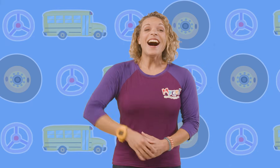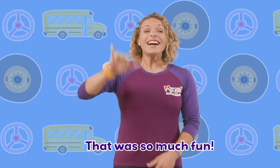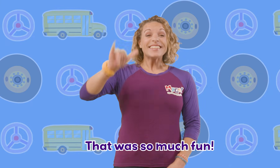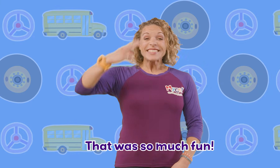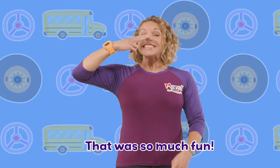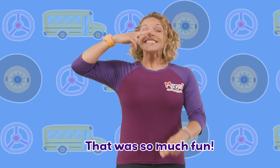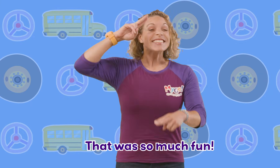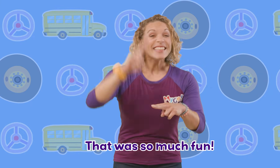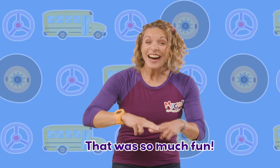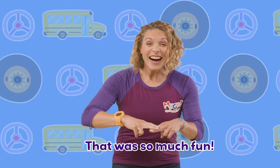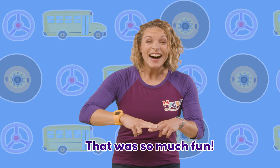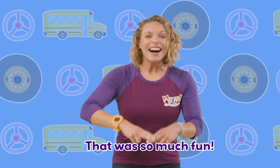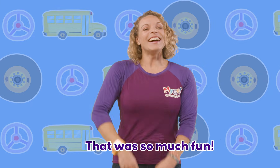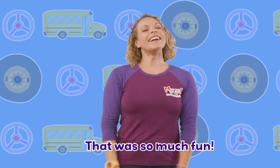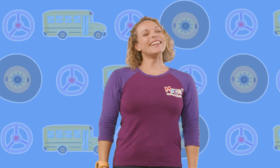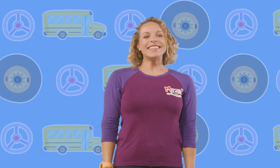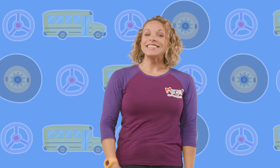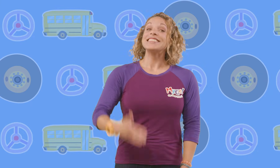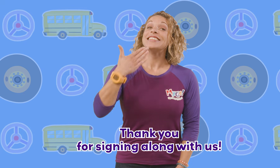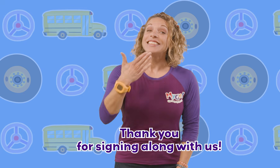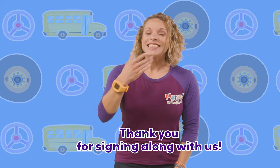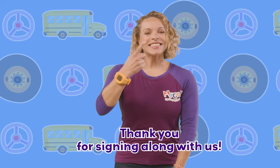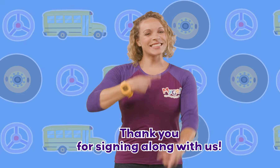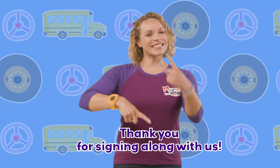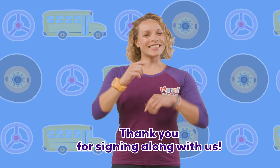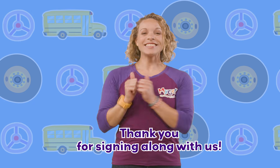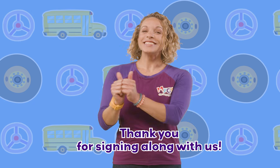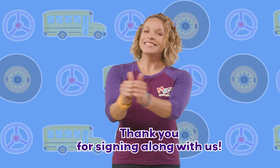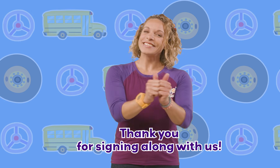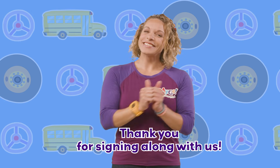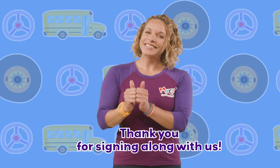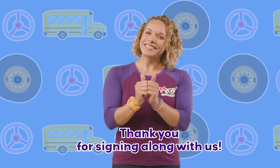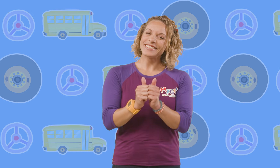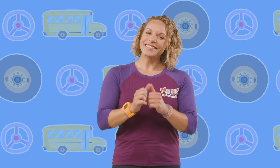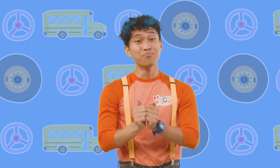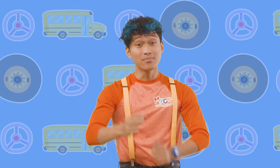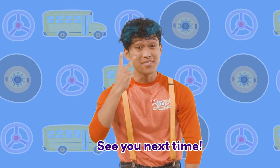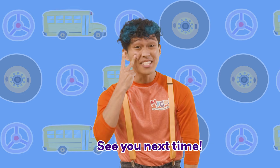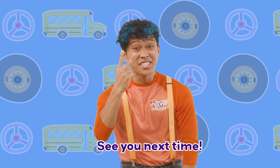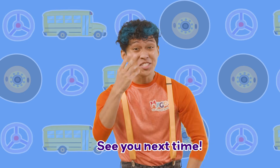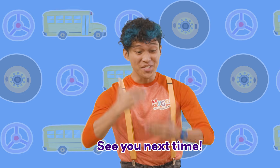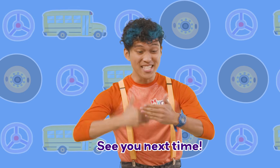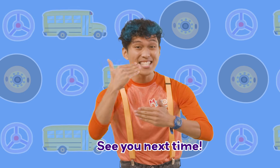That was so much fun! Thank you for signing along with us. See you next time.